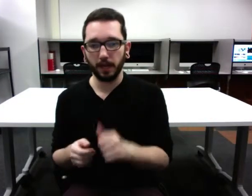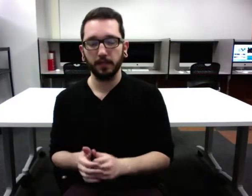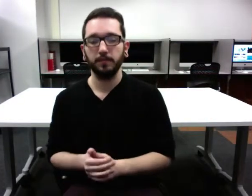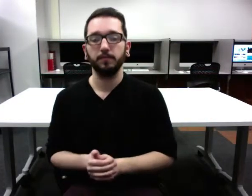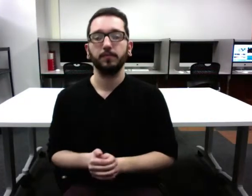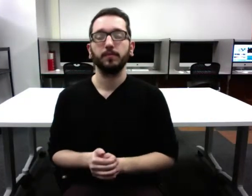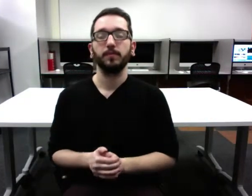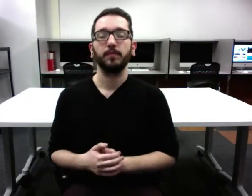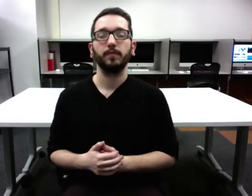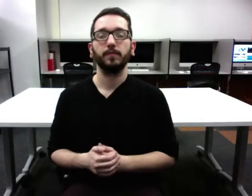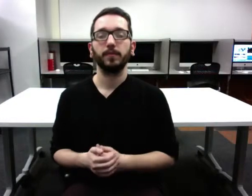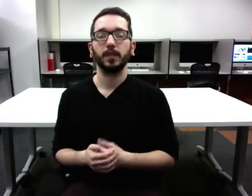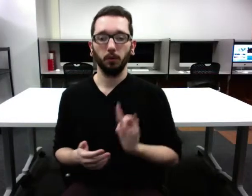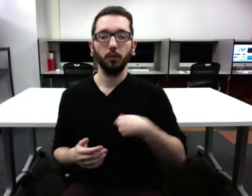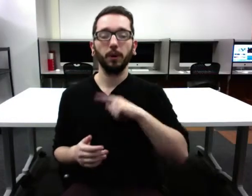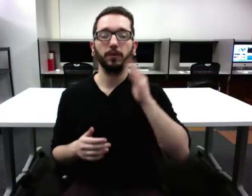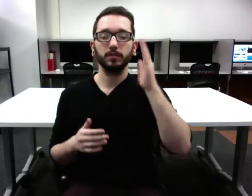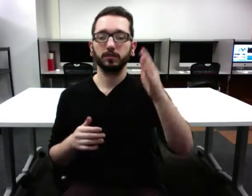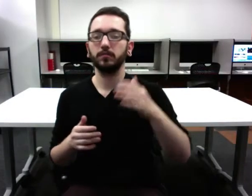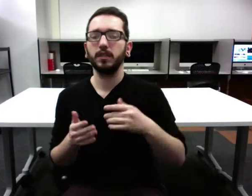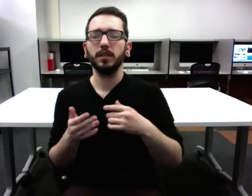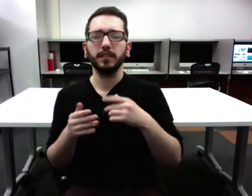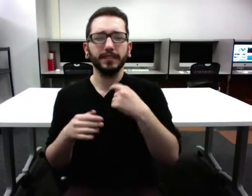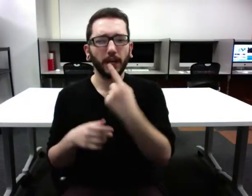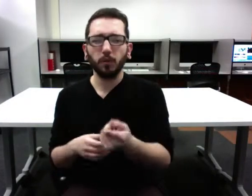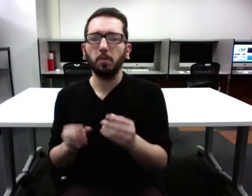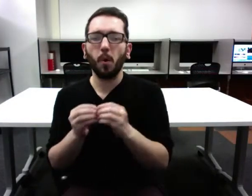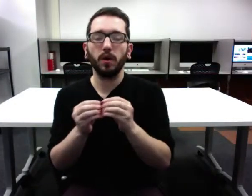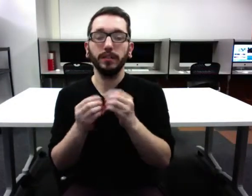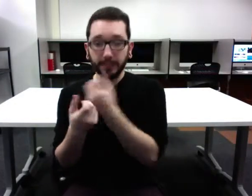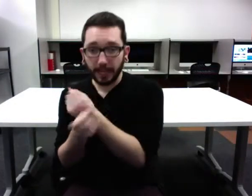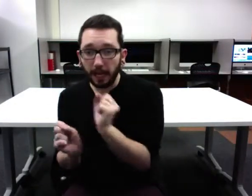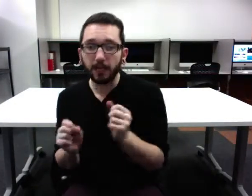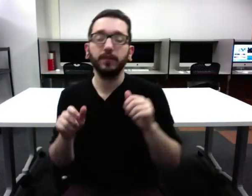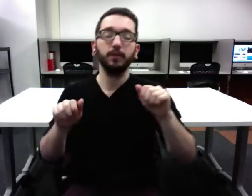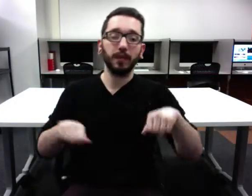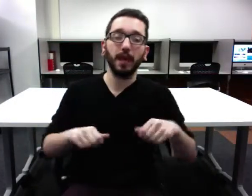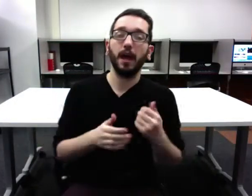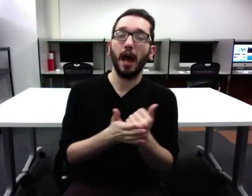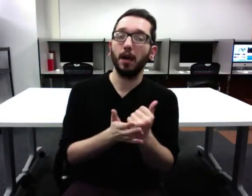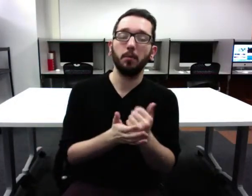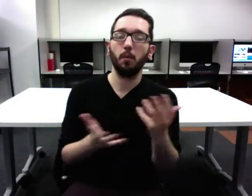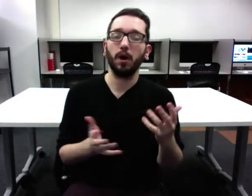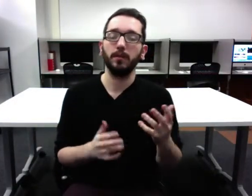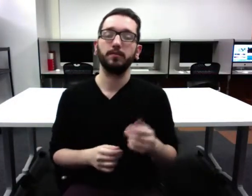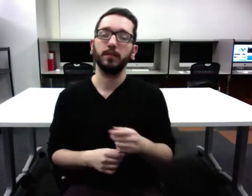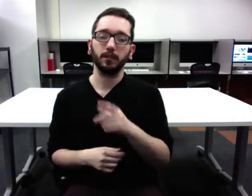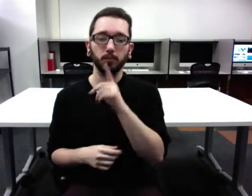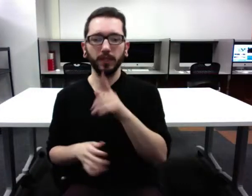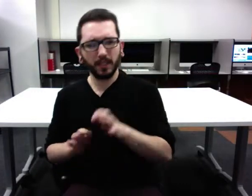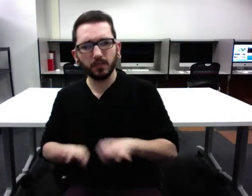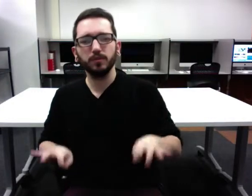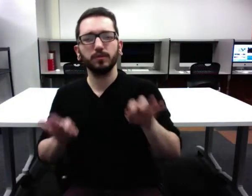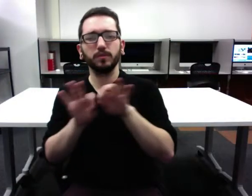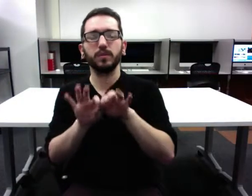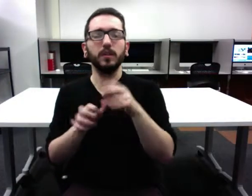what's safe, what's effective, for who and under what conditions. Interesting, fish oils is also used for a